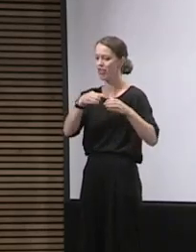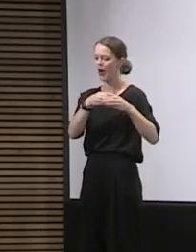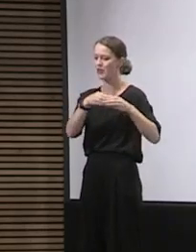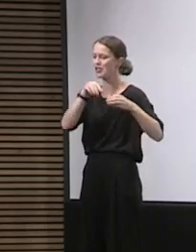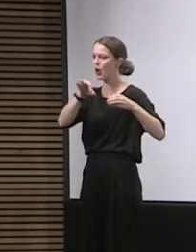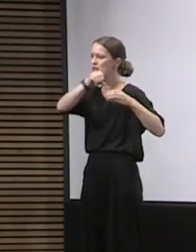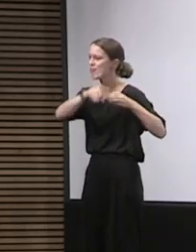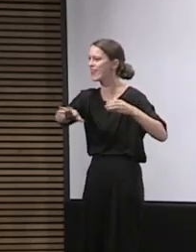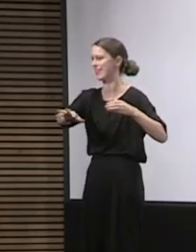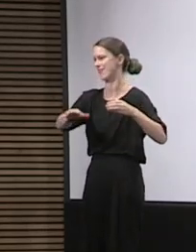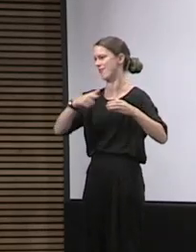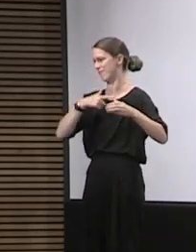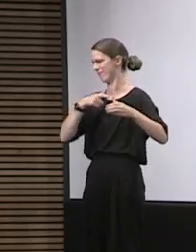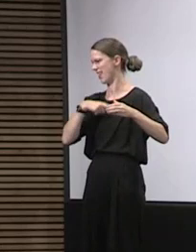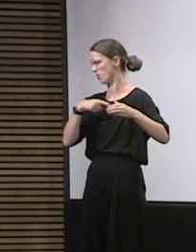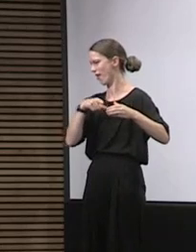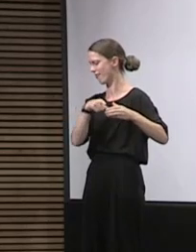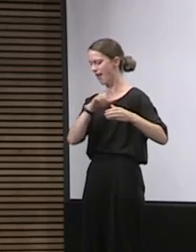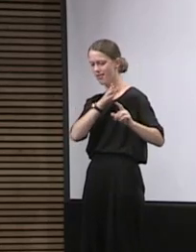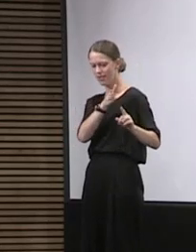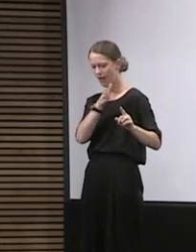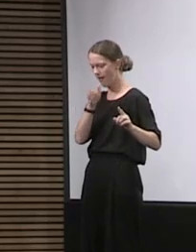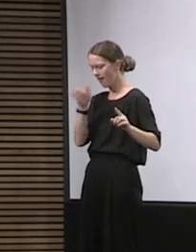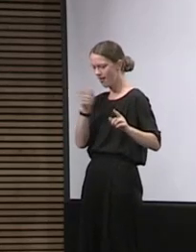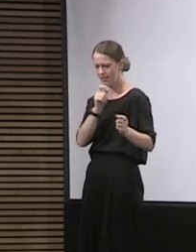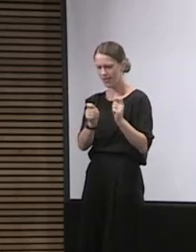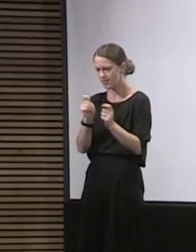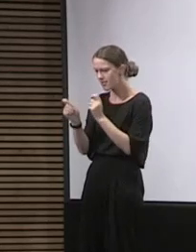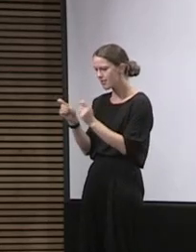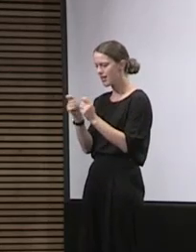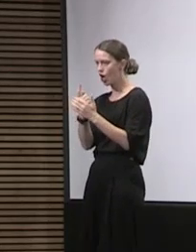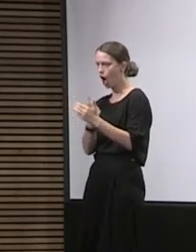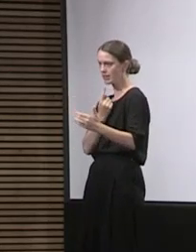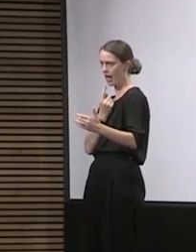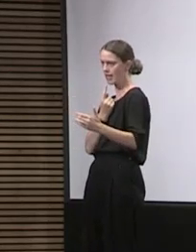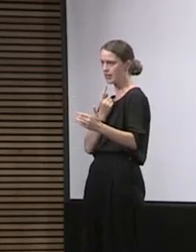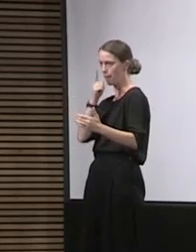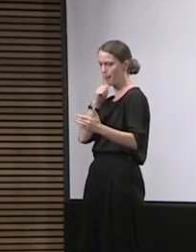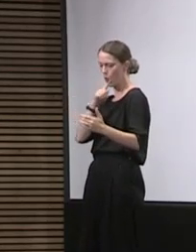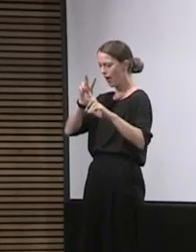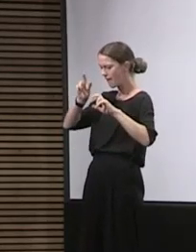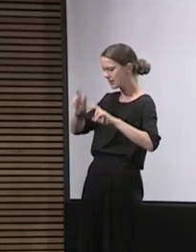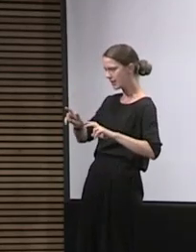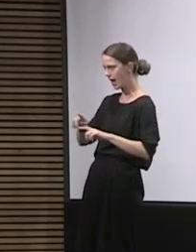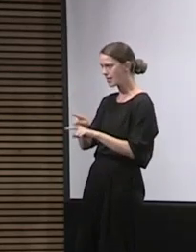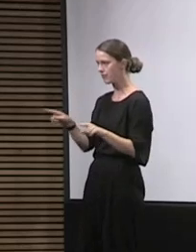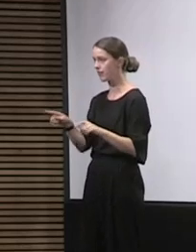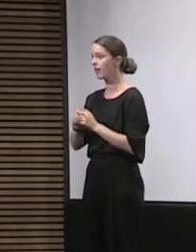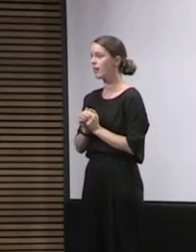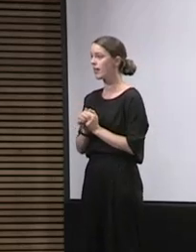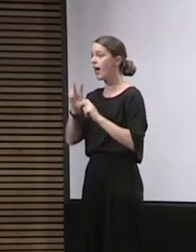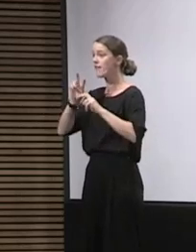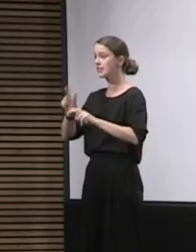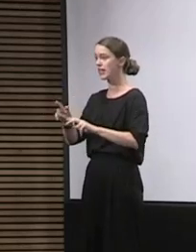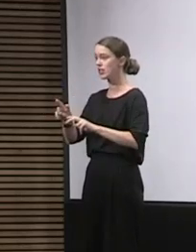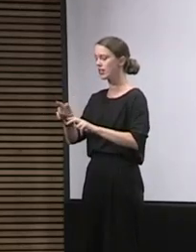those clusters. So we identify, test, isolate, and investigate. And that investigation happens